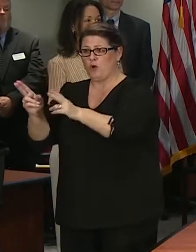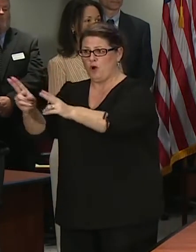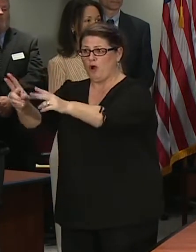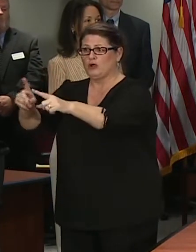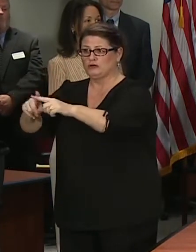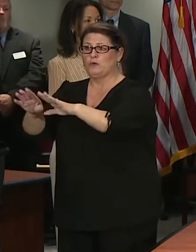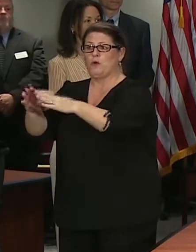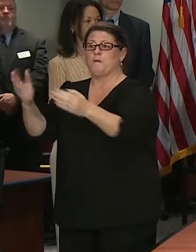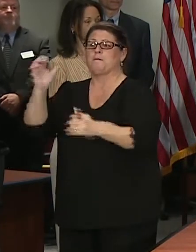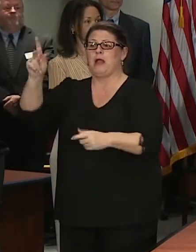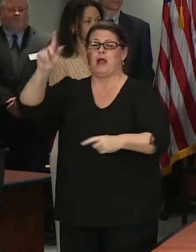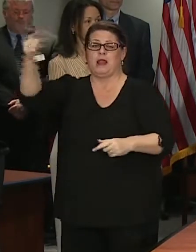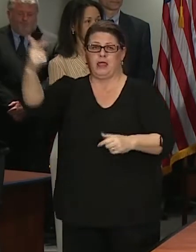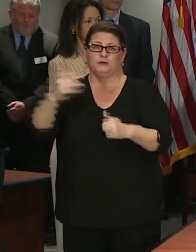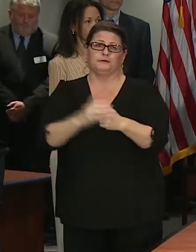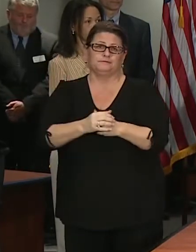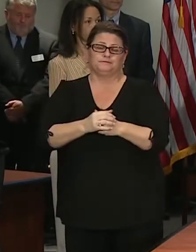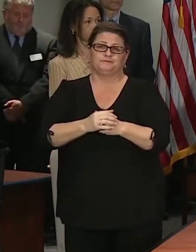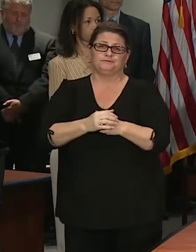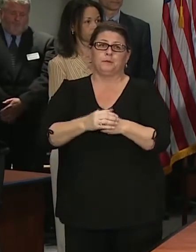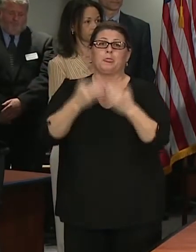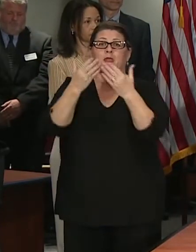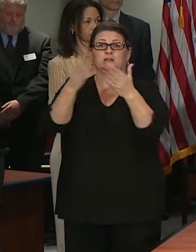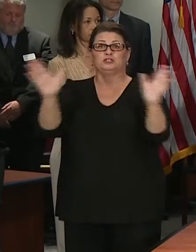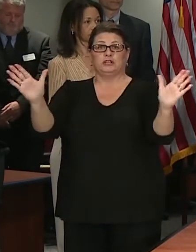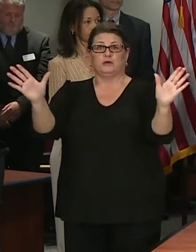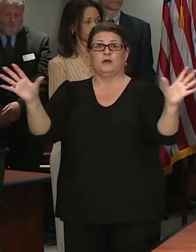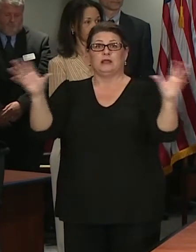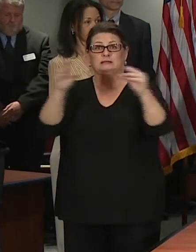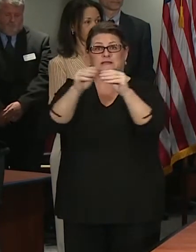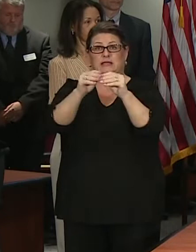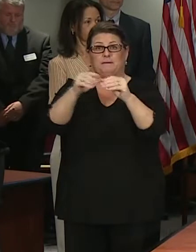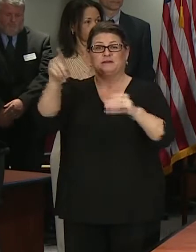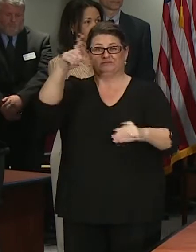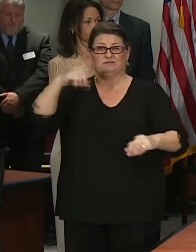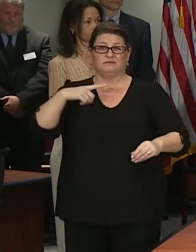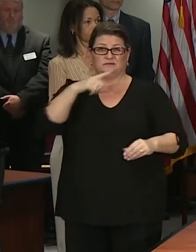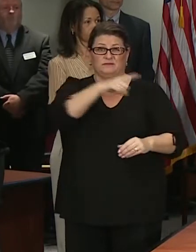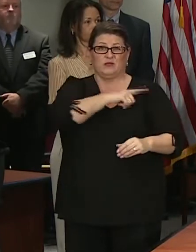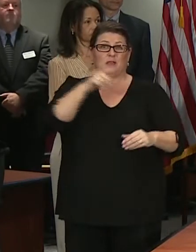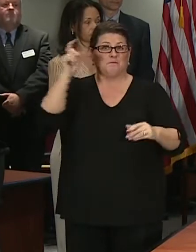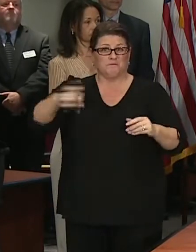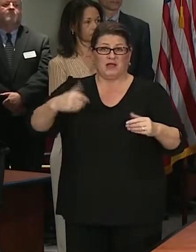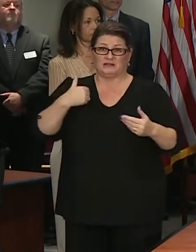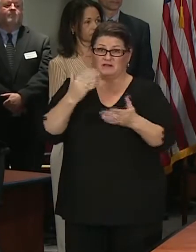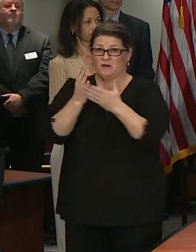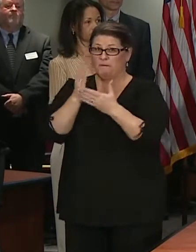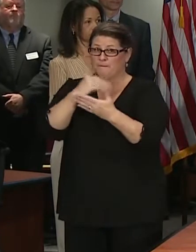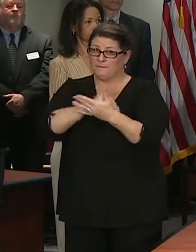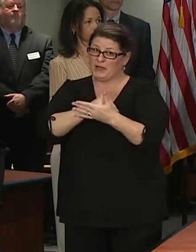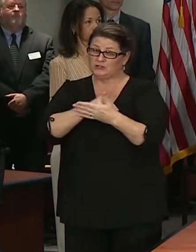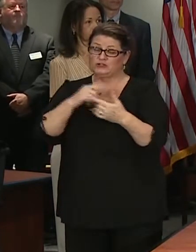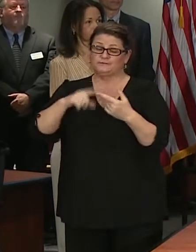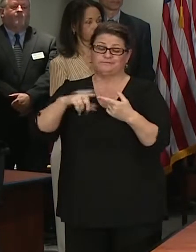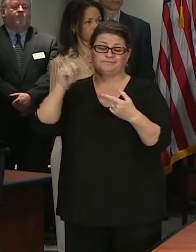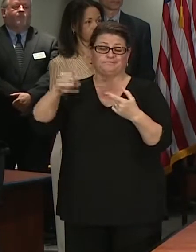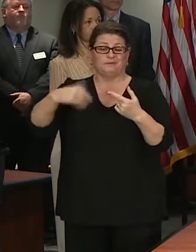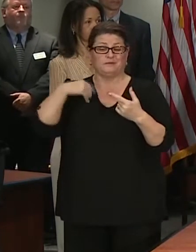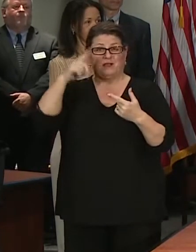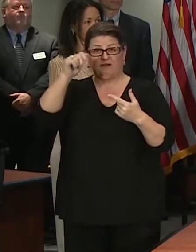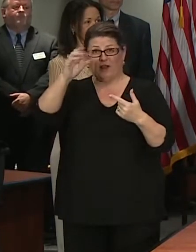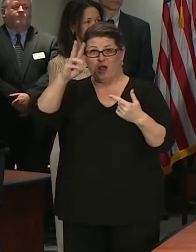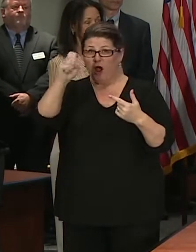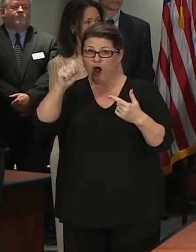the General Assembly, as you know, we have to have a budget, we have to have laws, we have to have